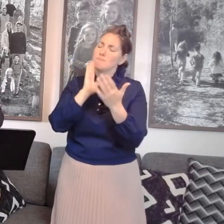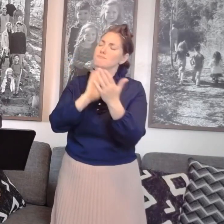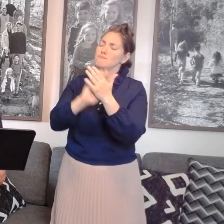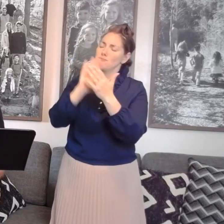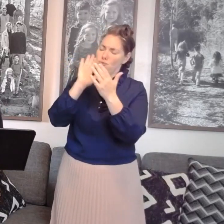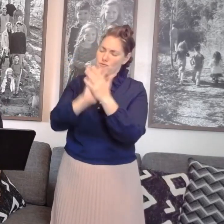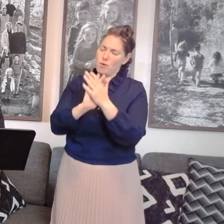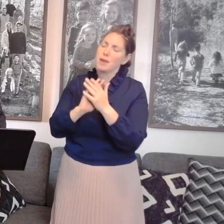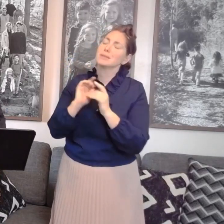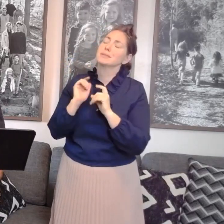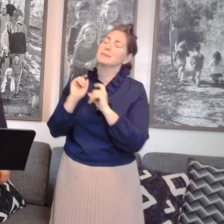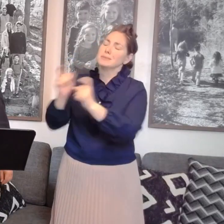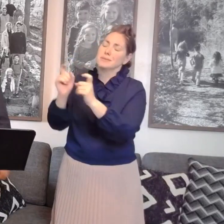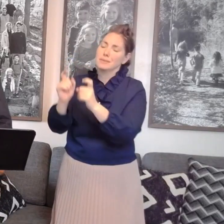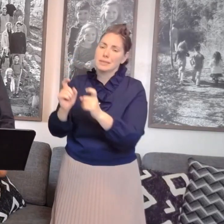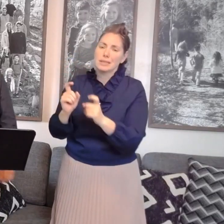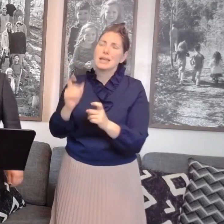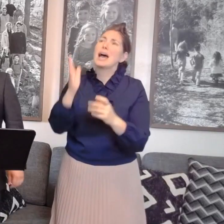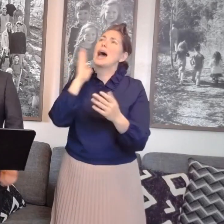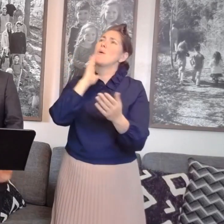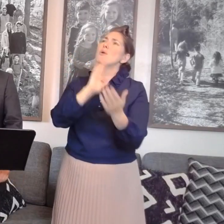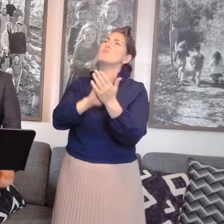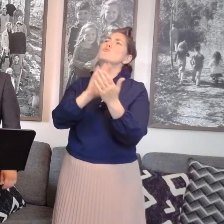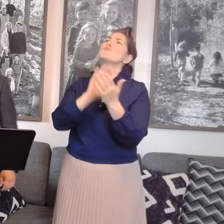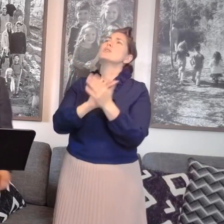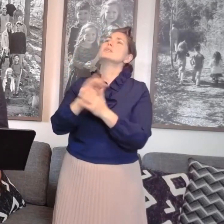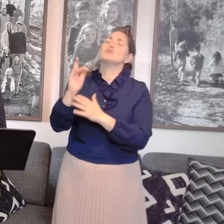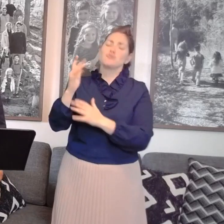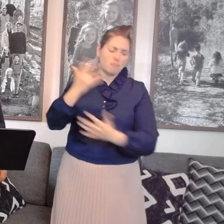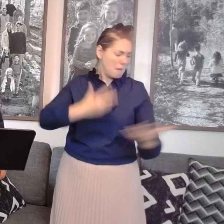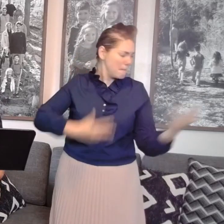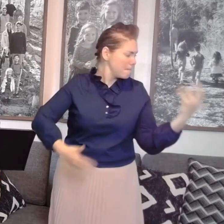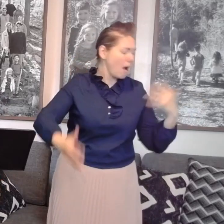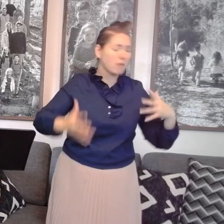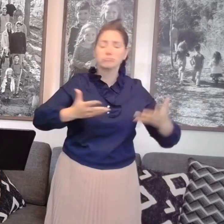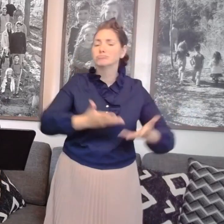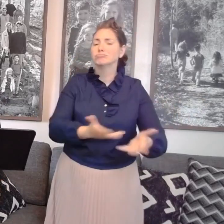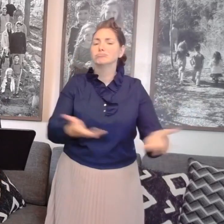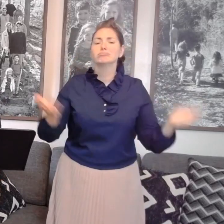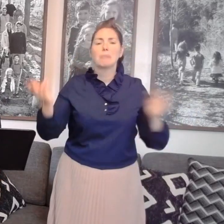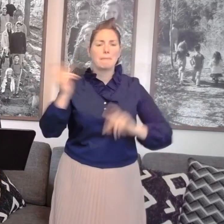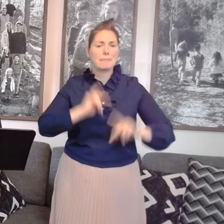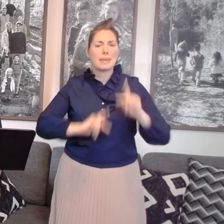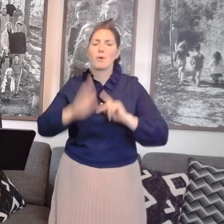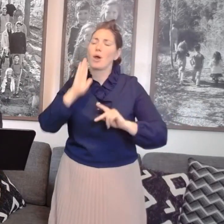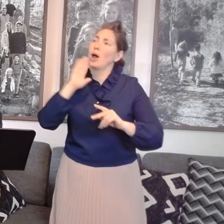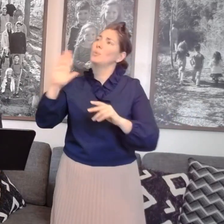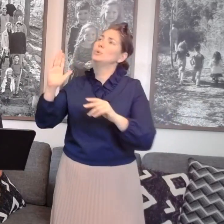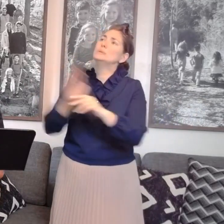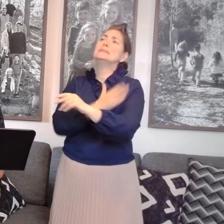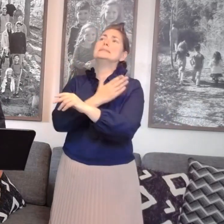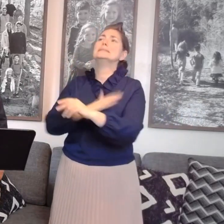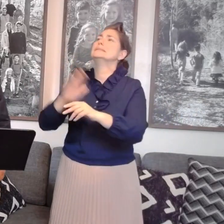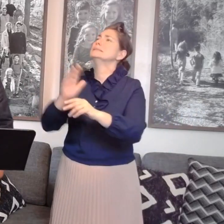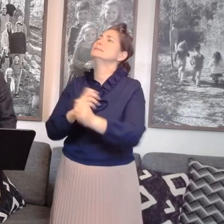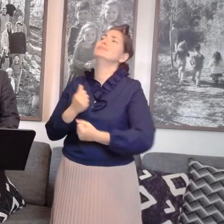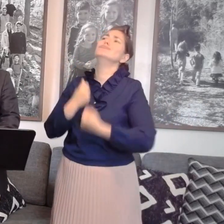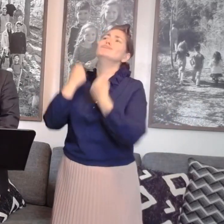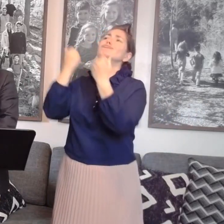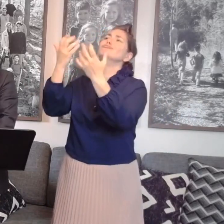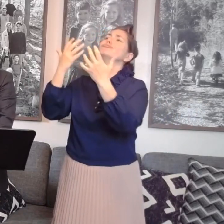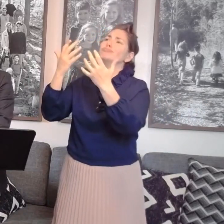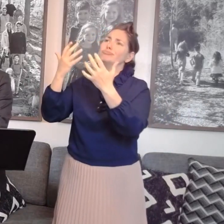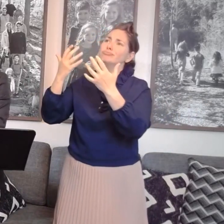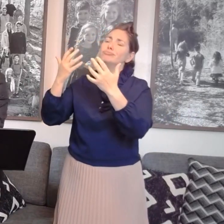praise. I will praise You among the people. I will sing unto You among